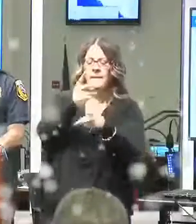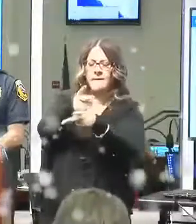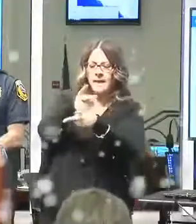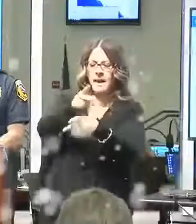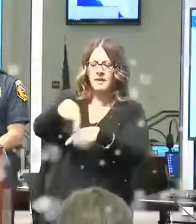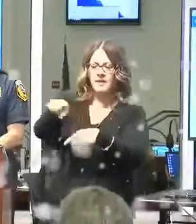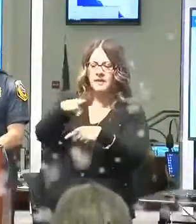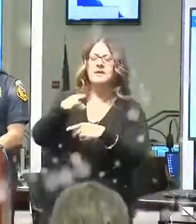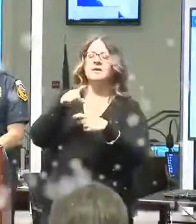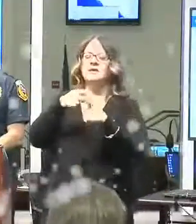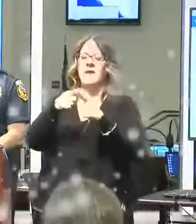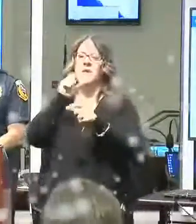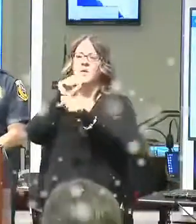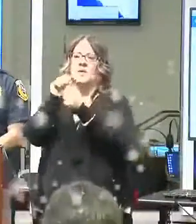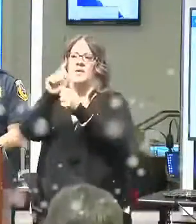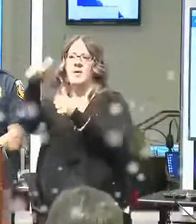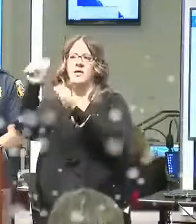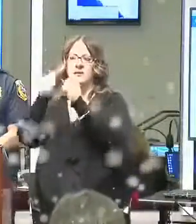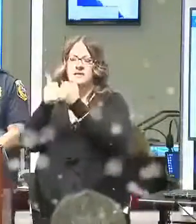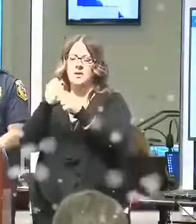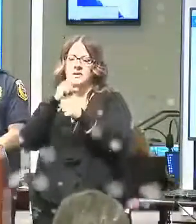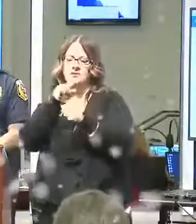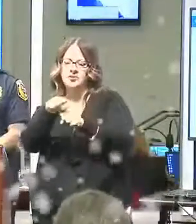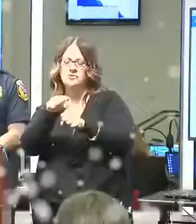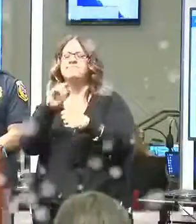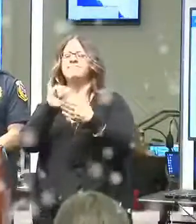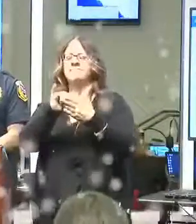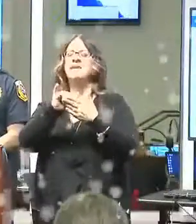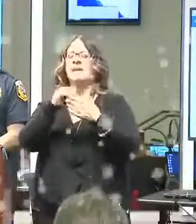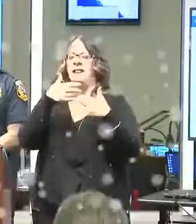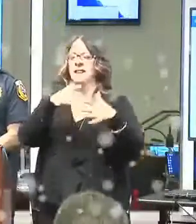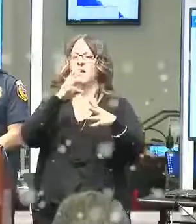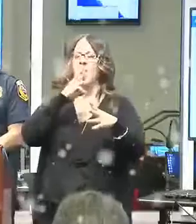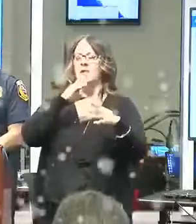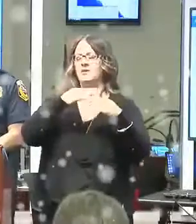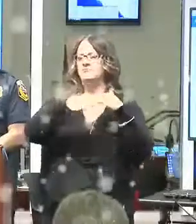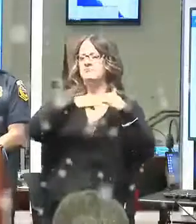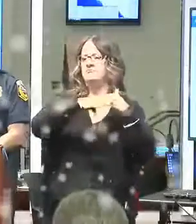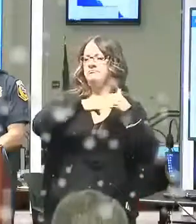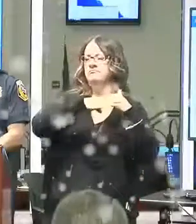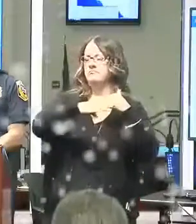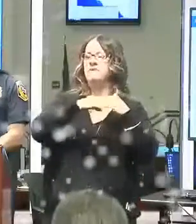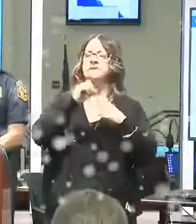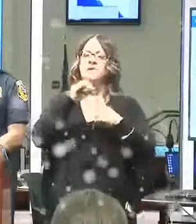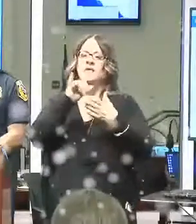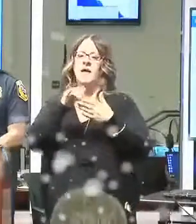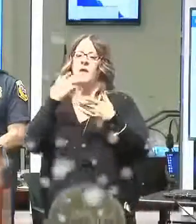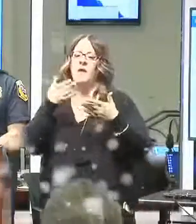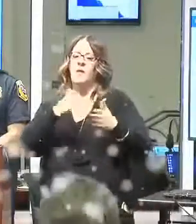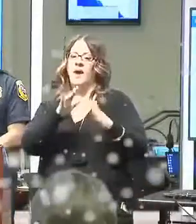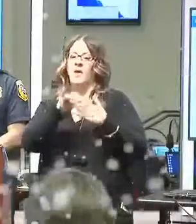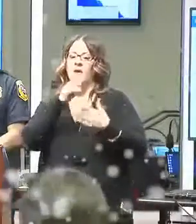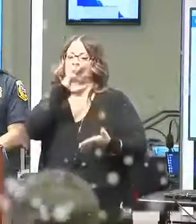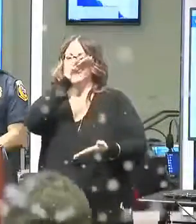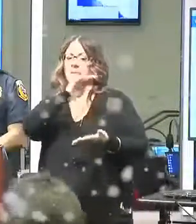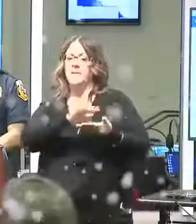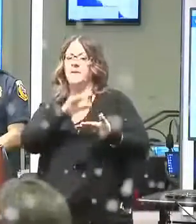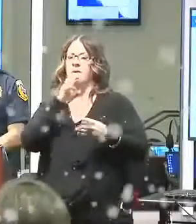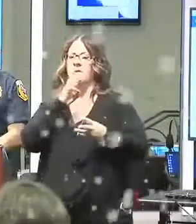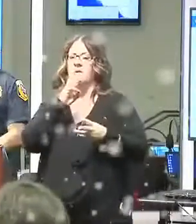general practice, we essentially use the reservoirs to meter water out and let the uncontrolled flows go through. That'll be the kind of current practice, and we see that practice in the